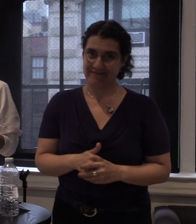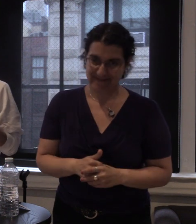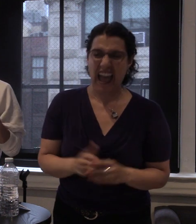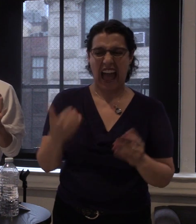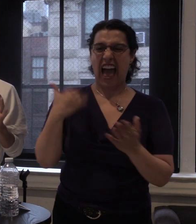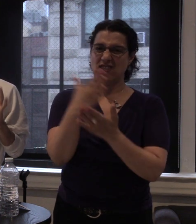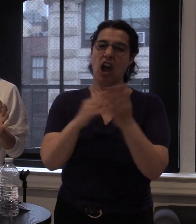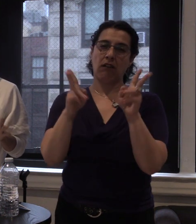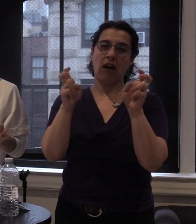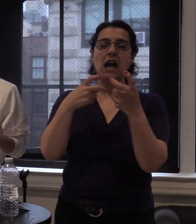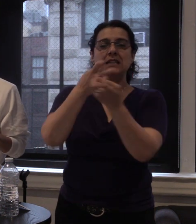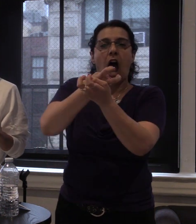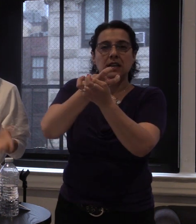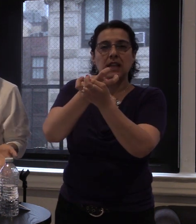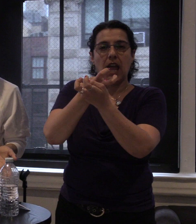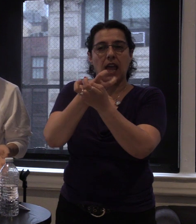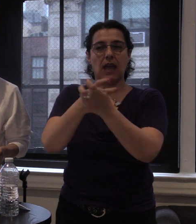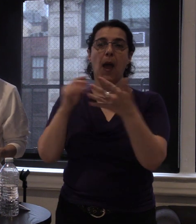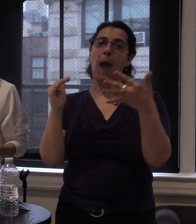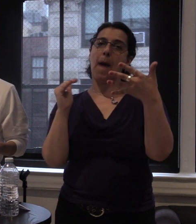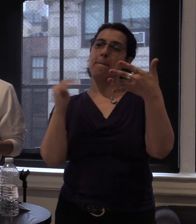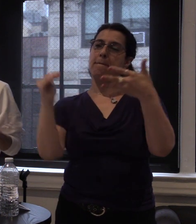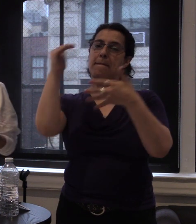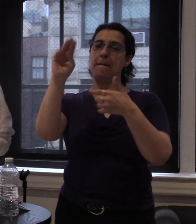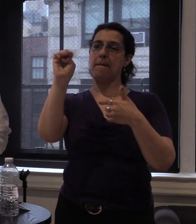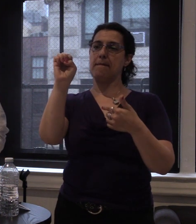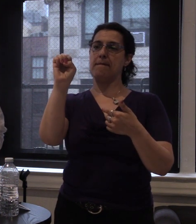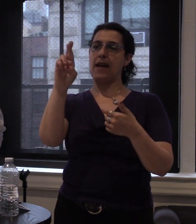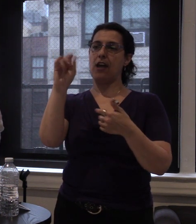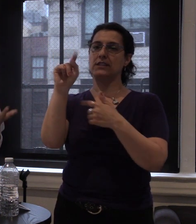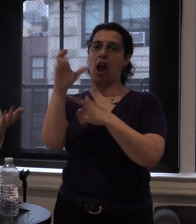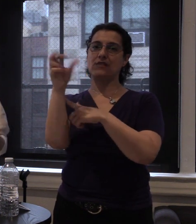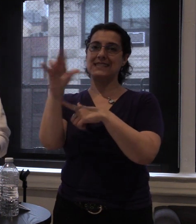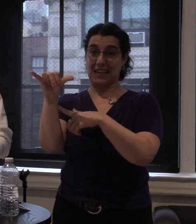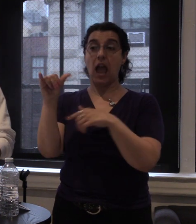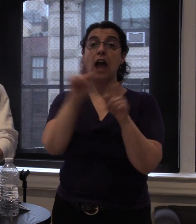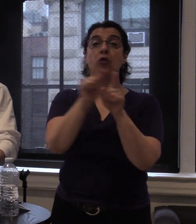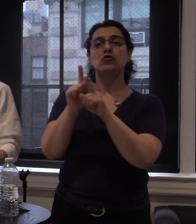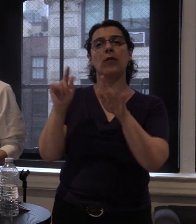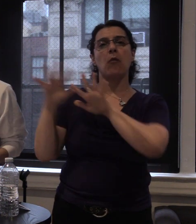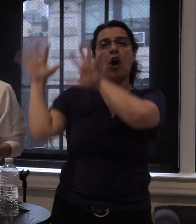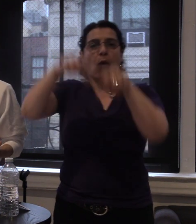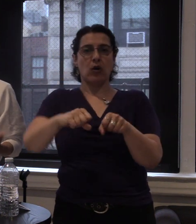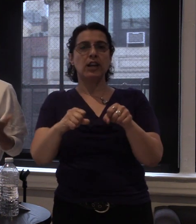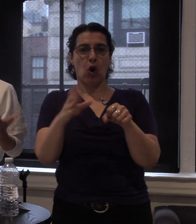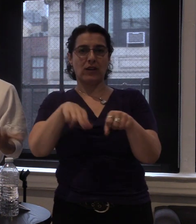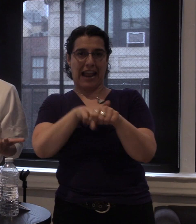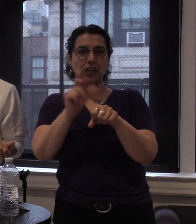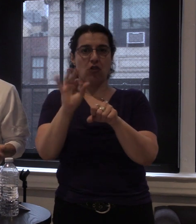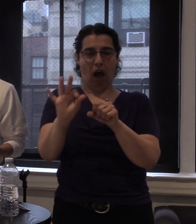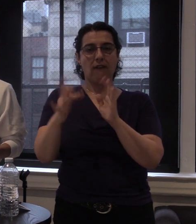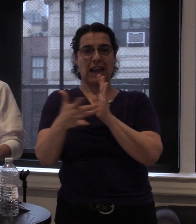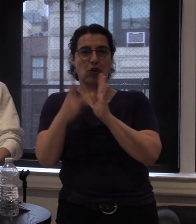toxic meritocracy in technology, and then the colonial nature of tech innovation, and the